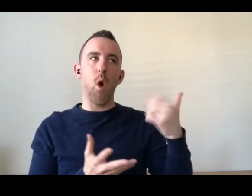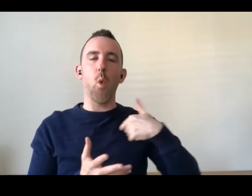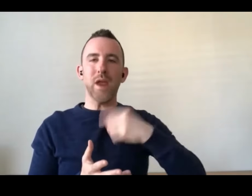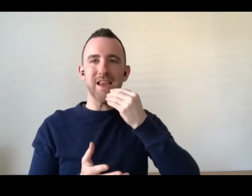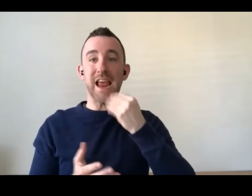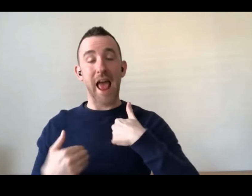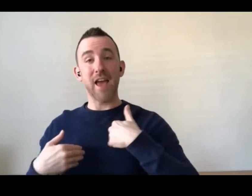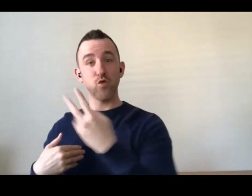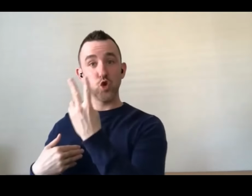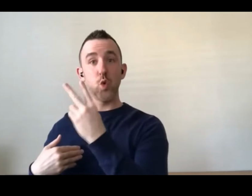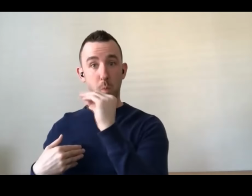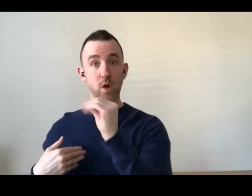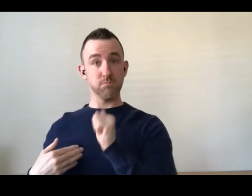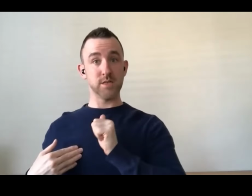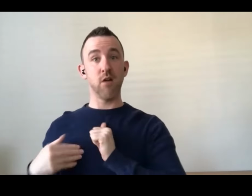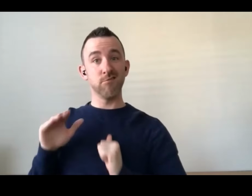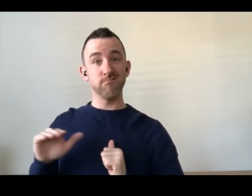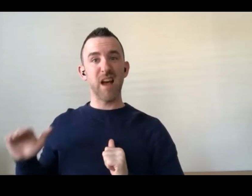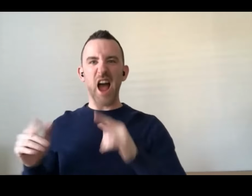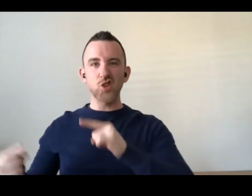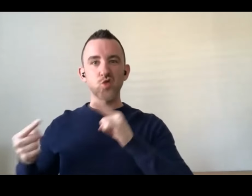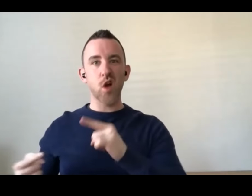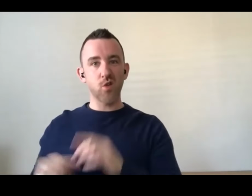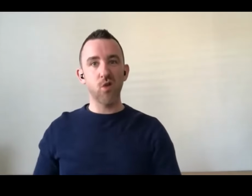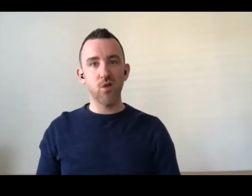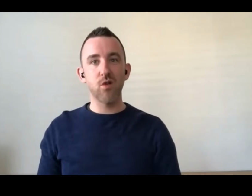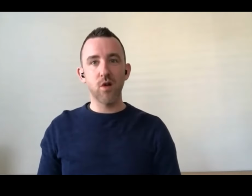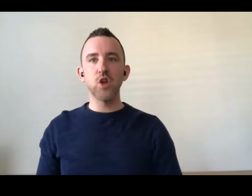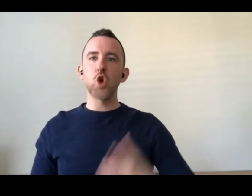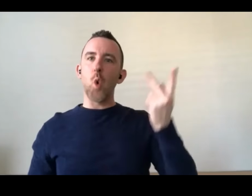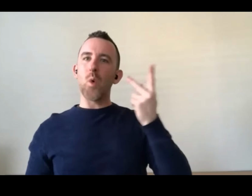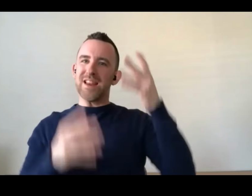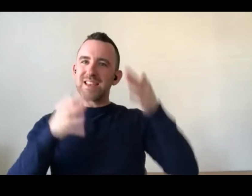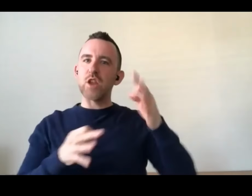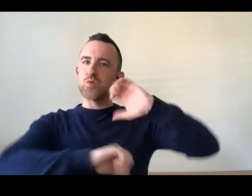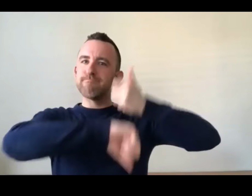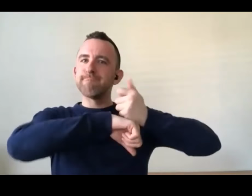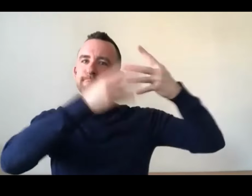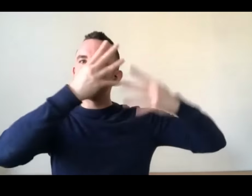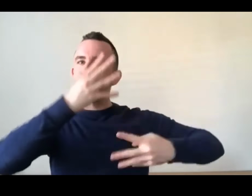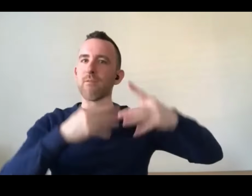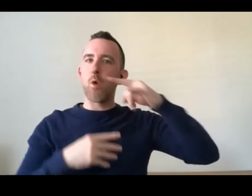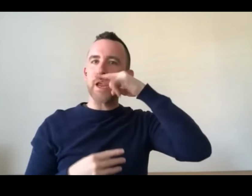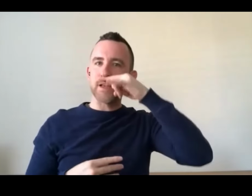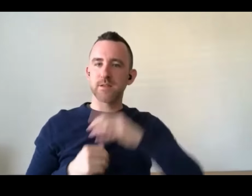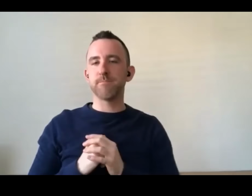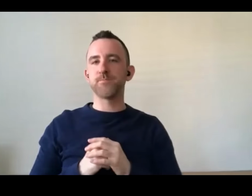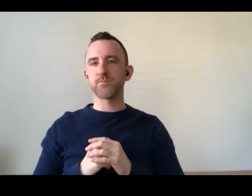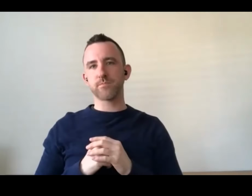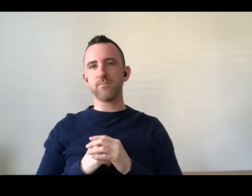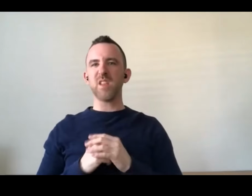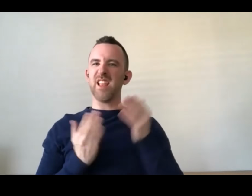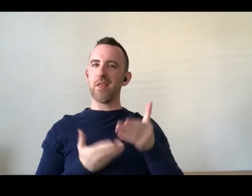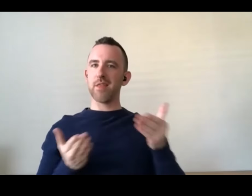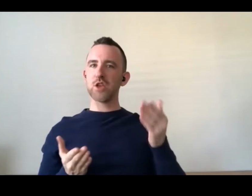2 boys, I struggle with that. And we decided we were going to put a kids menu on the list that are things that